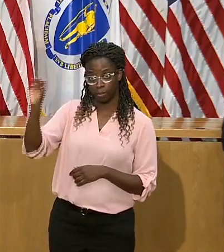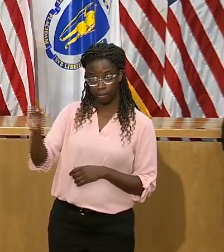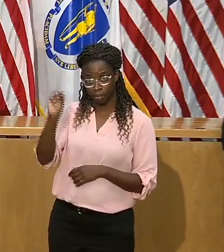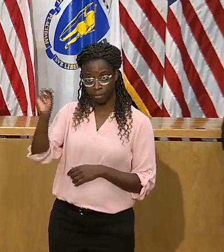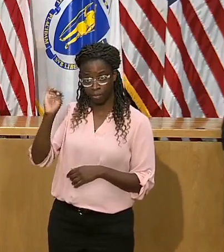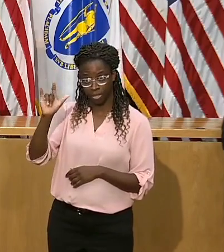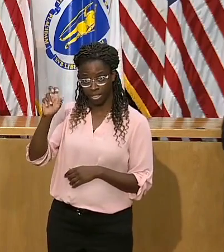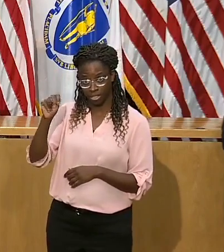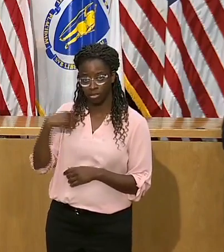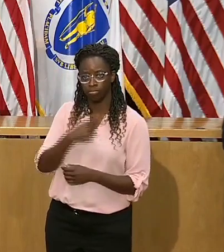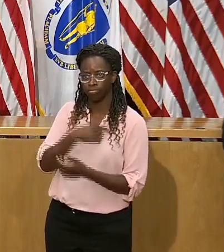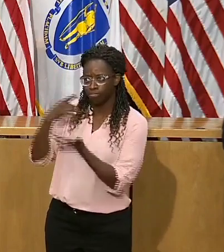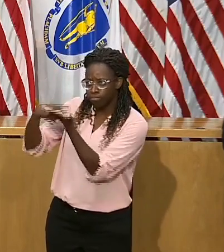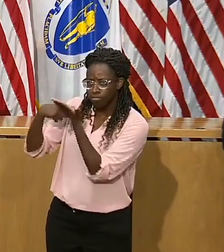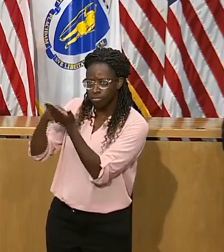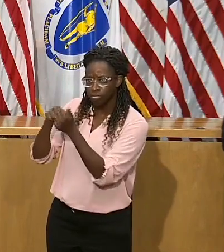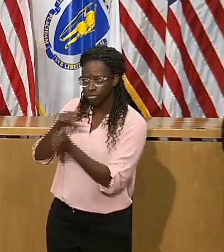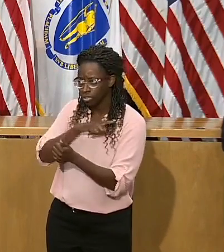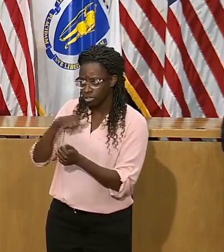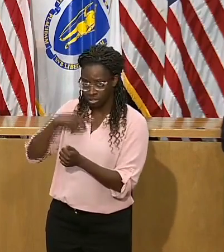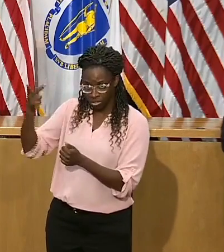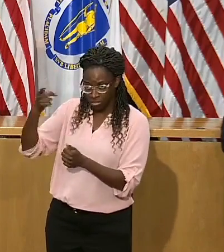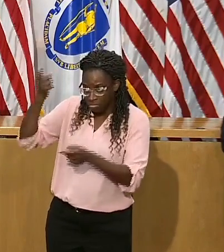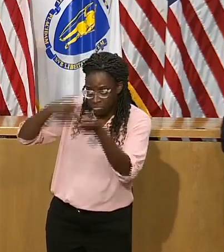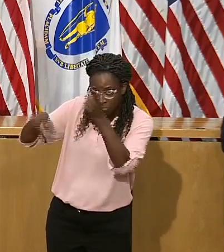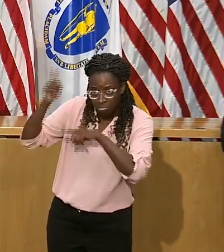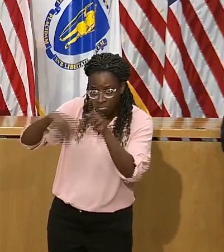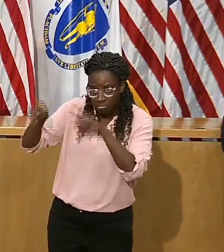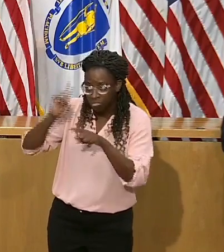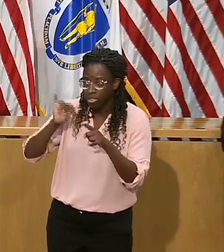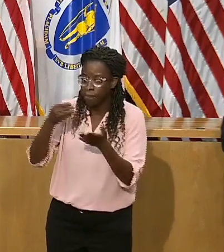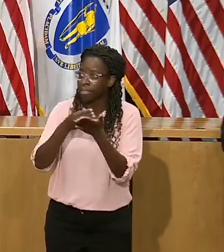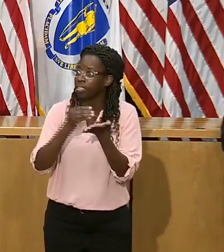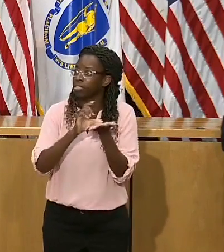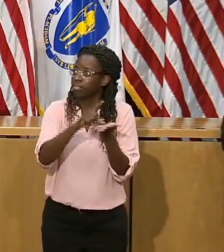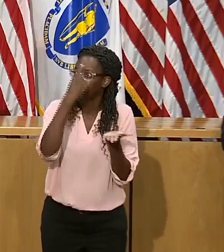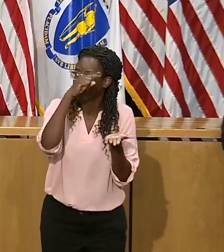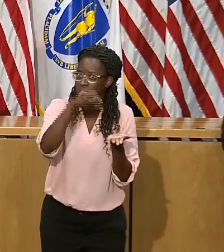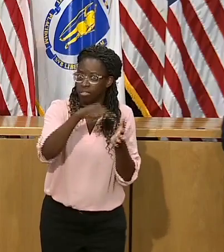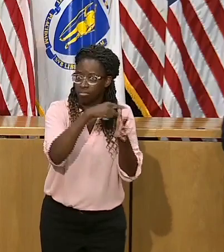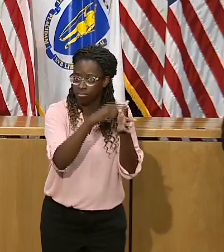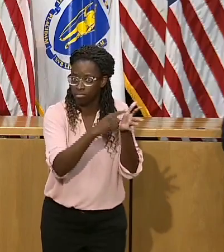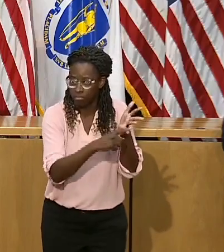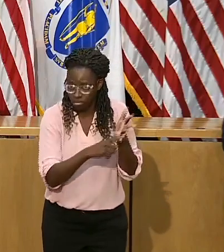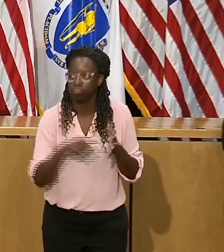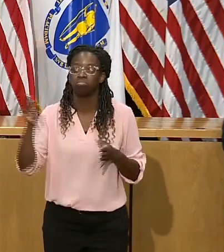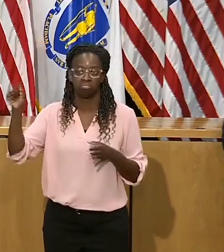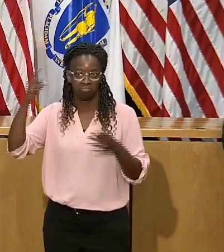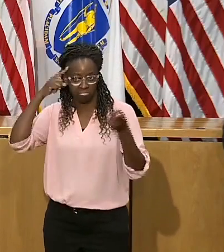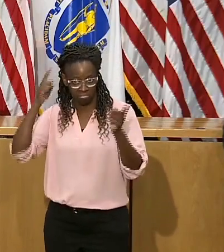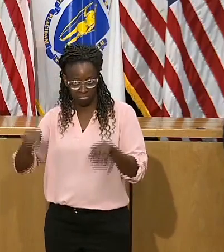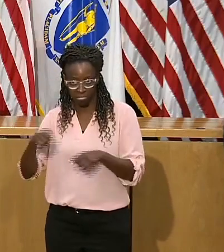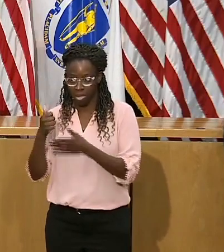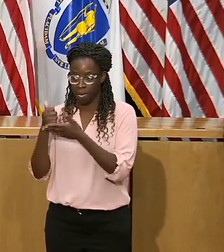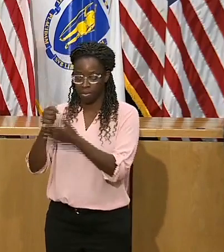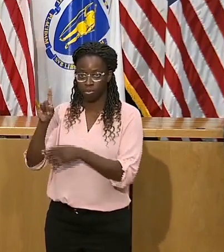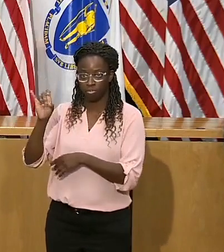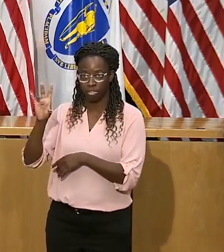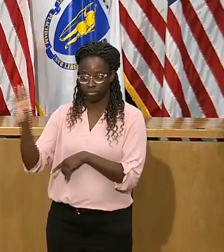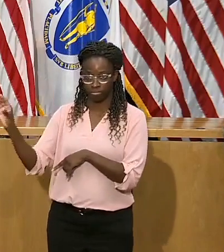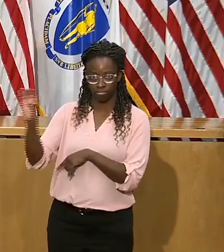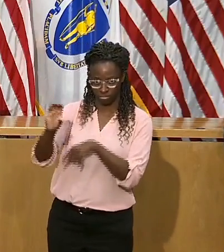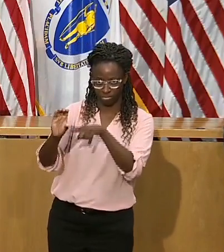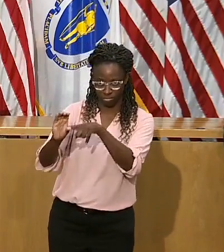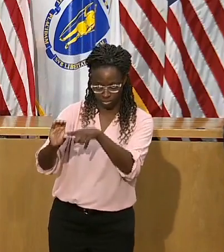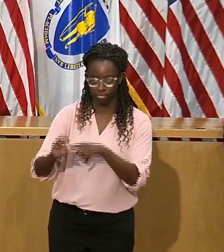look forward to working with them to get that authorized as soon as we can. I know our colleagues there share a sense